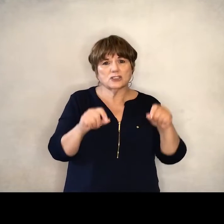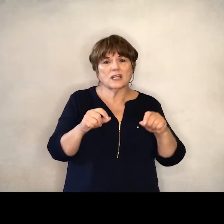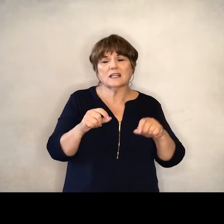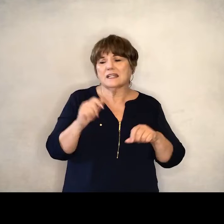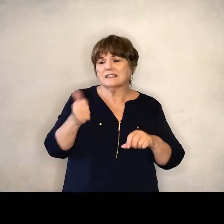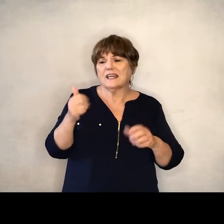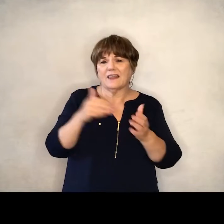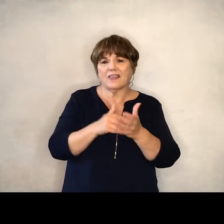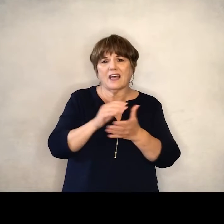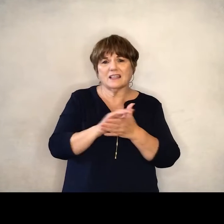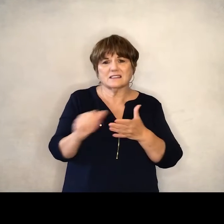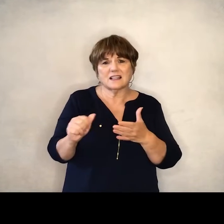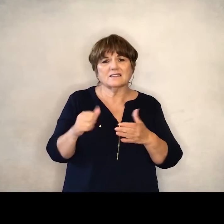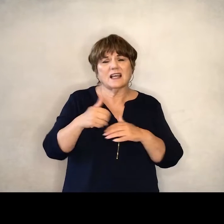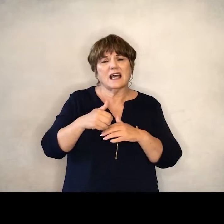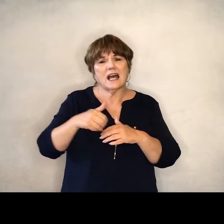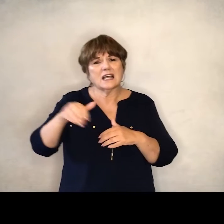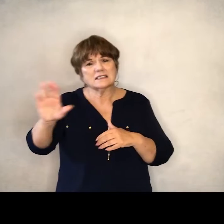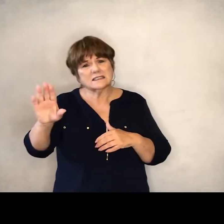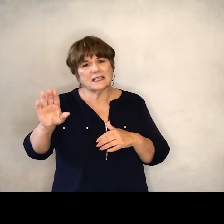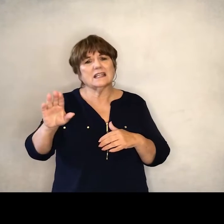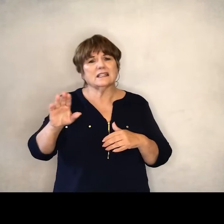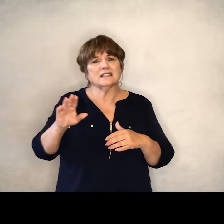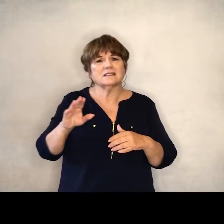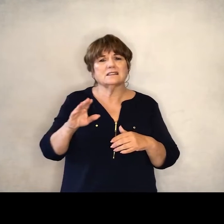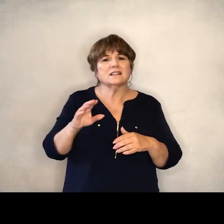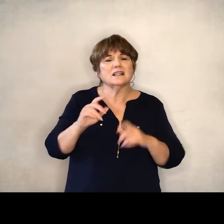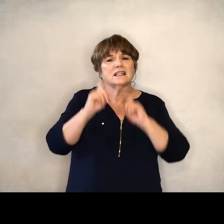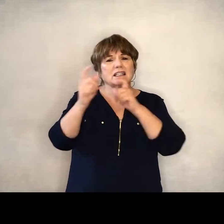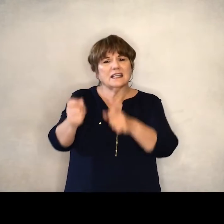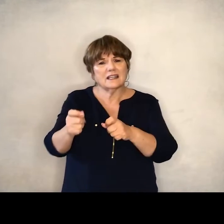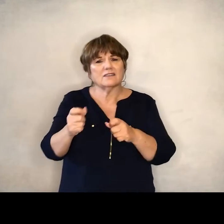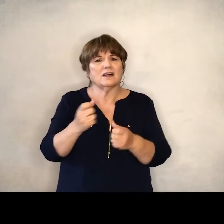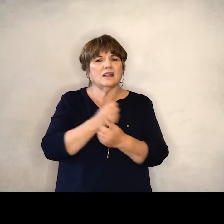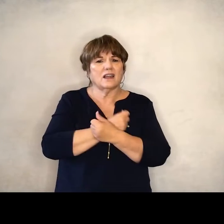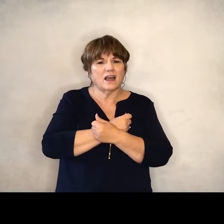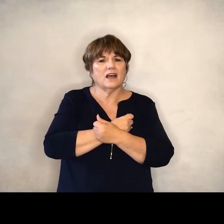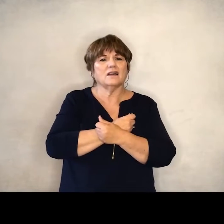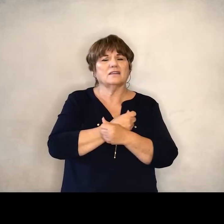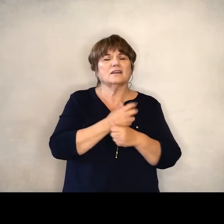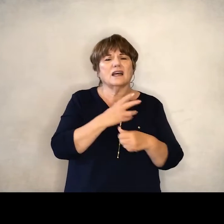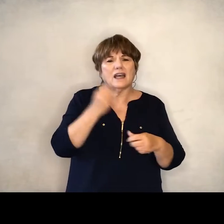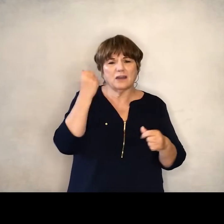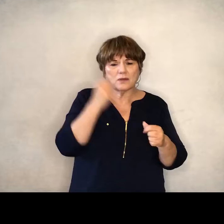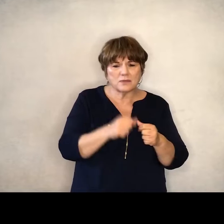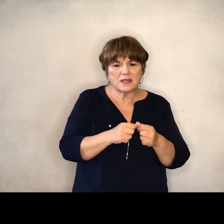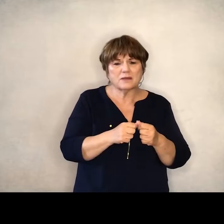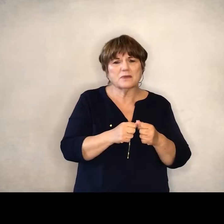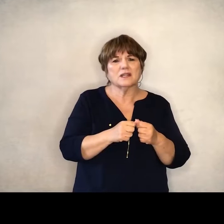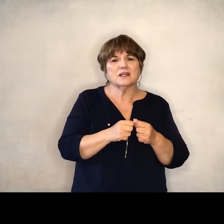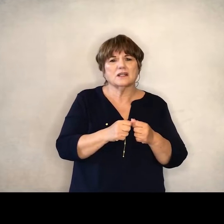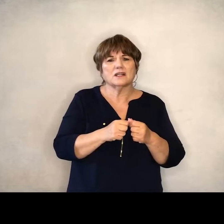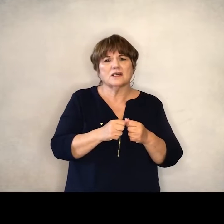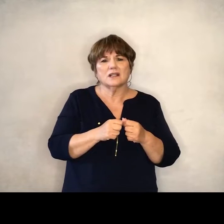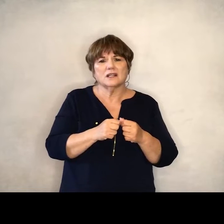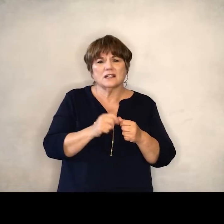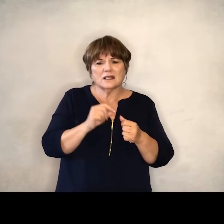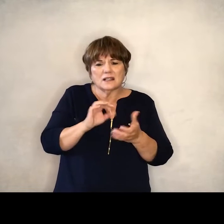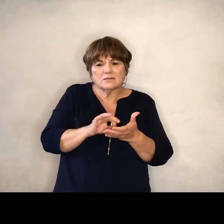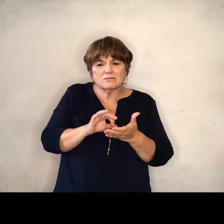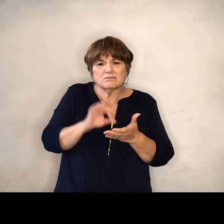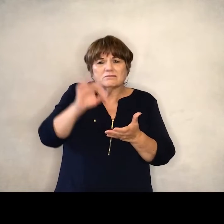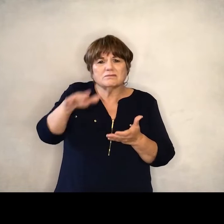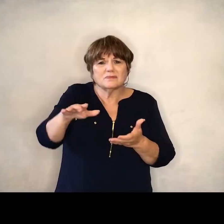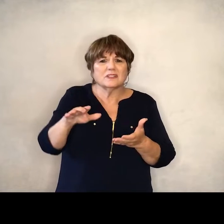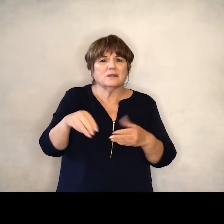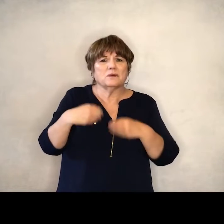PDA. Is in our giving and our love and our remembering that just the small bit that we give back does